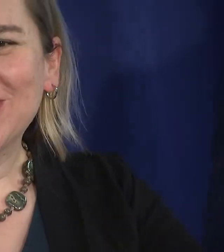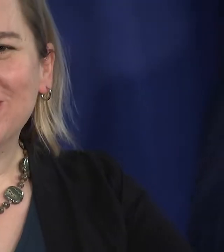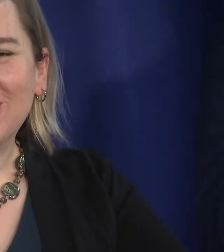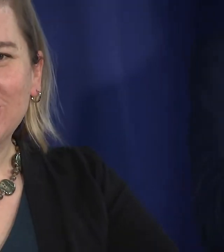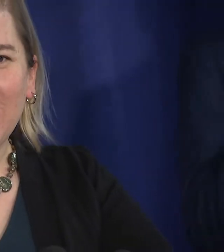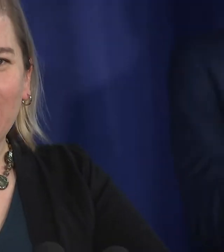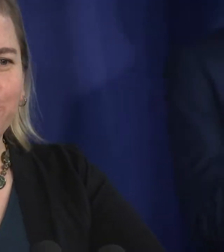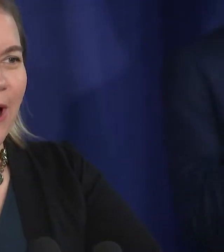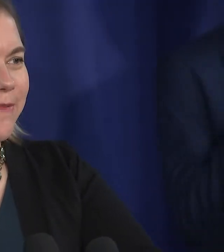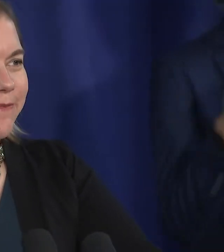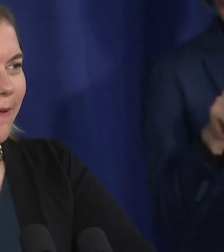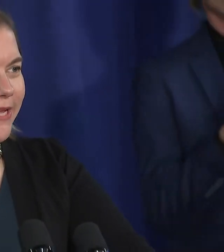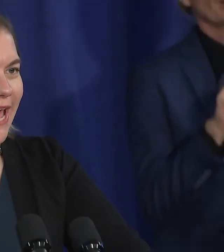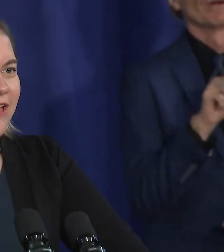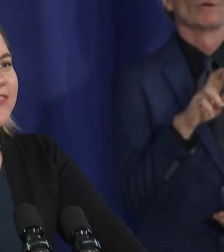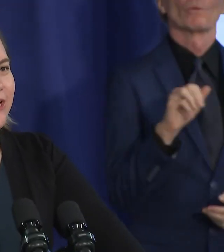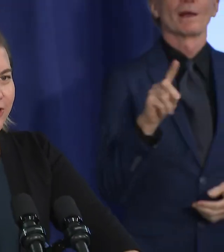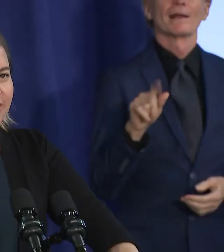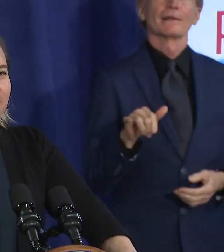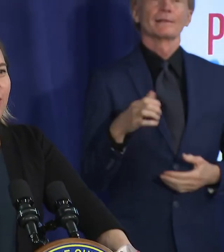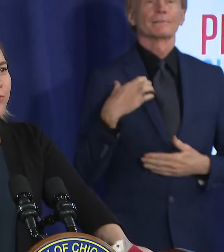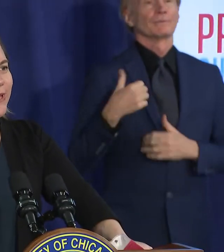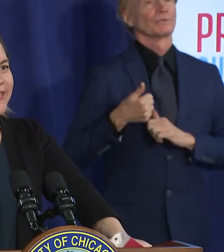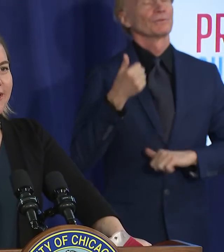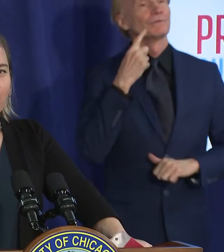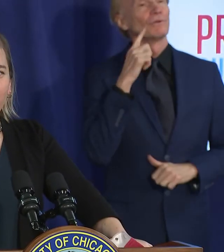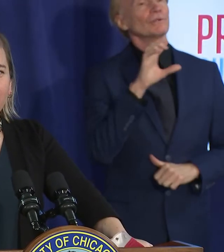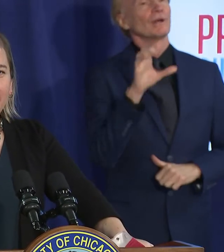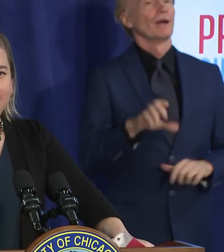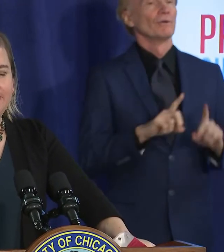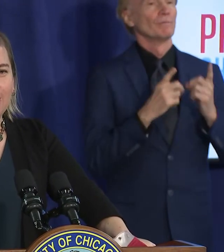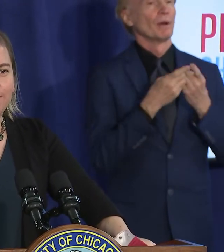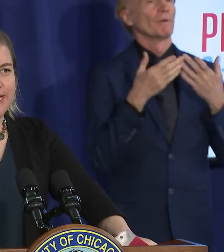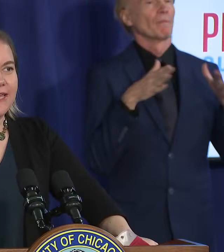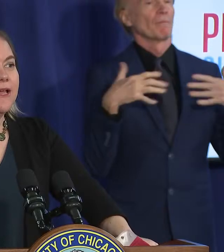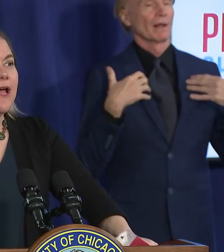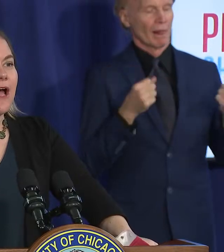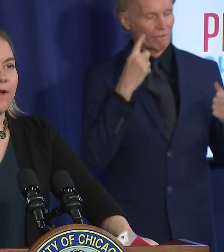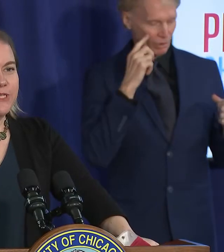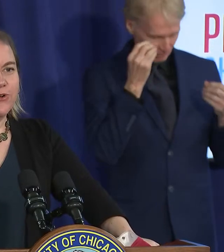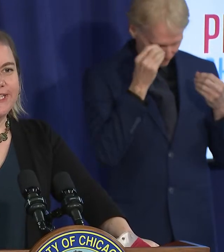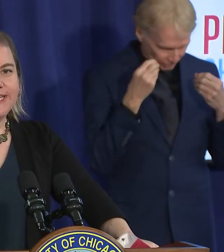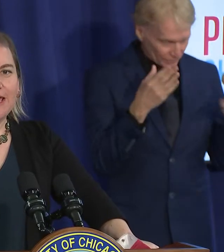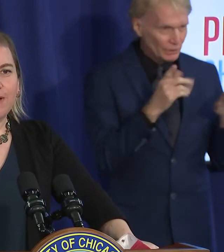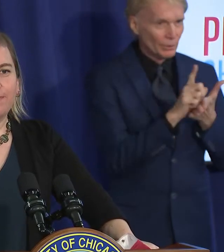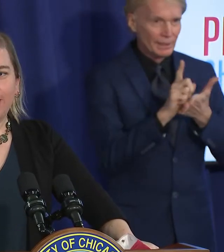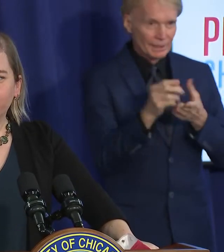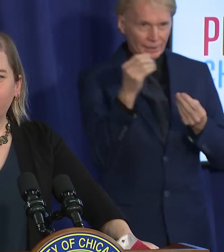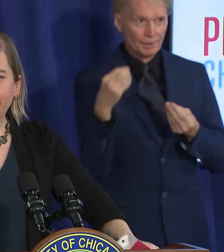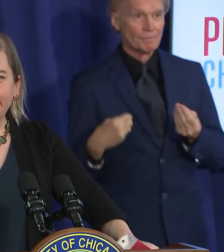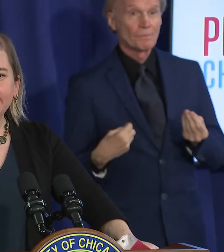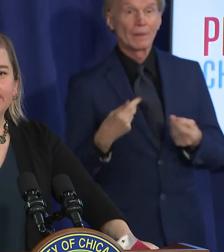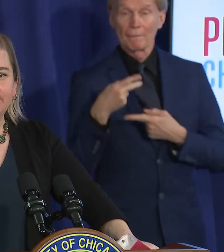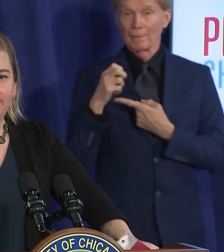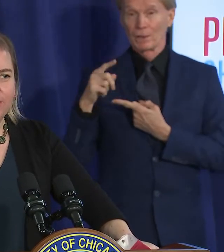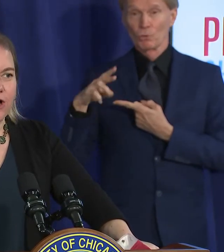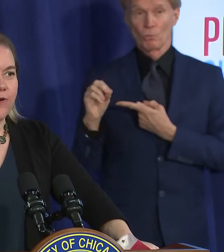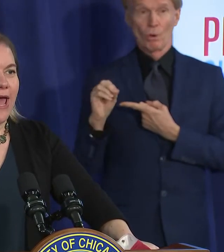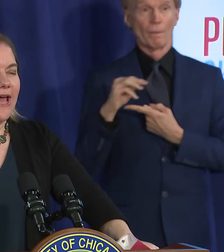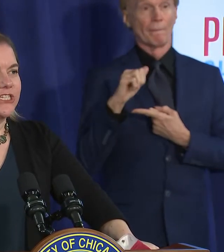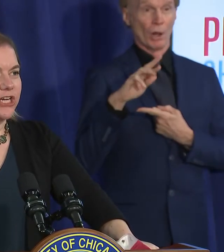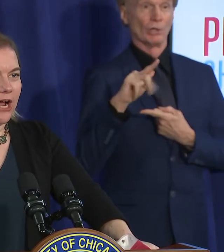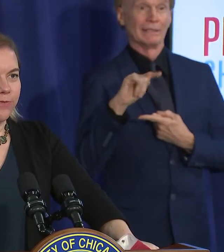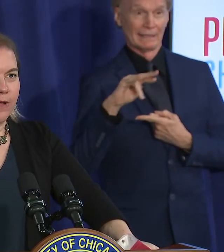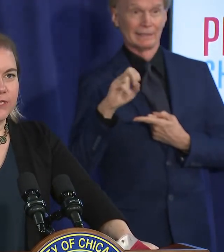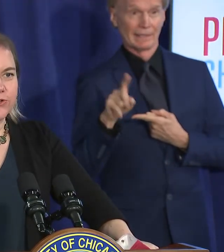Catherine Arwady, Commissioner at the Chicago Department of Public Health, here to give our weekly COVID-19 update. I'll be joined today by Pedro Martinez, the